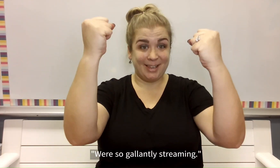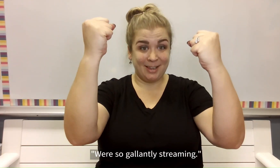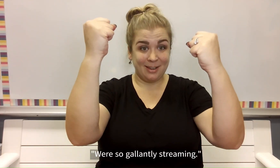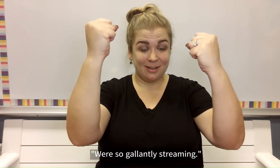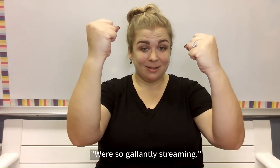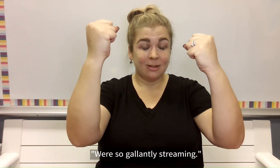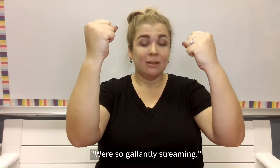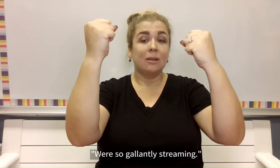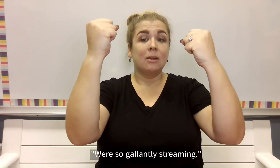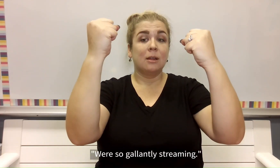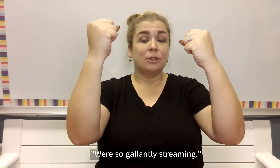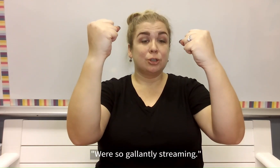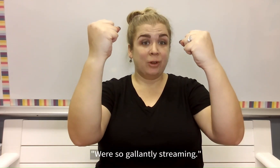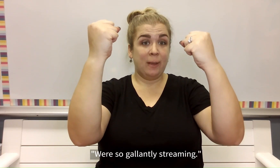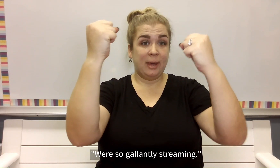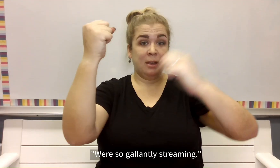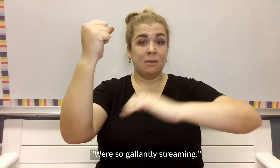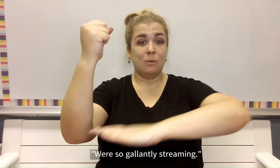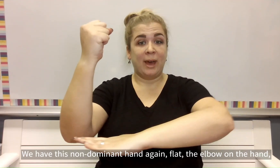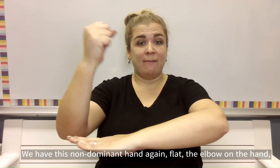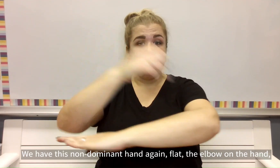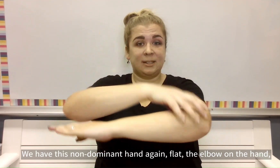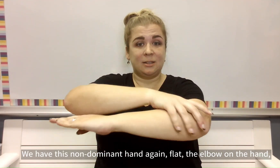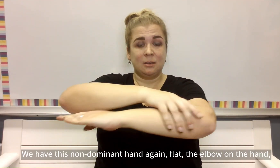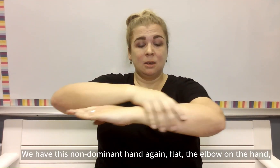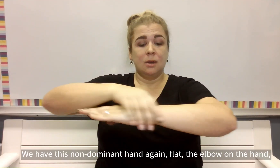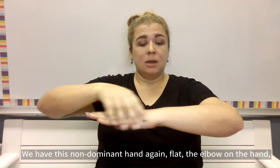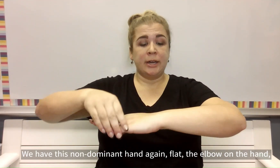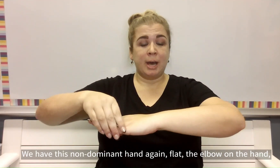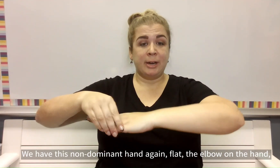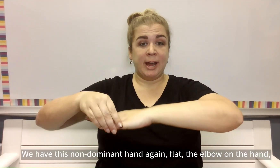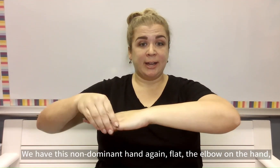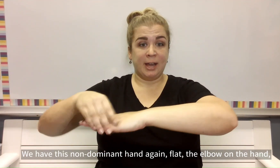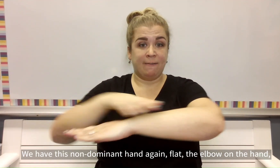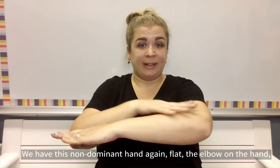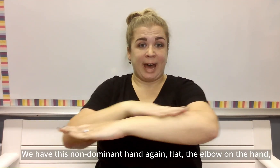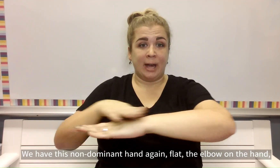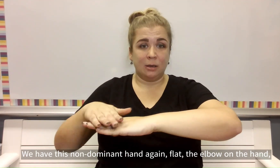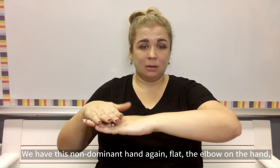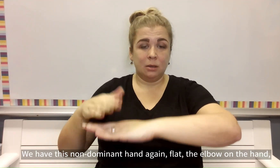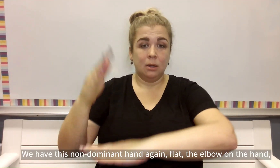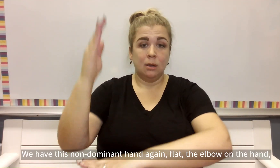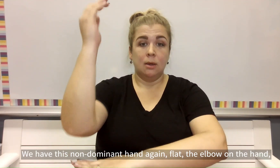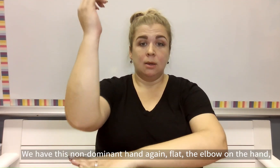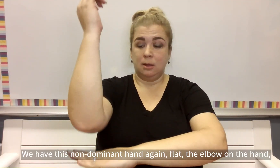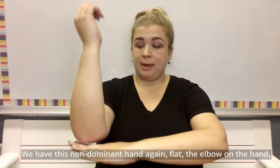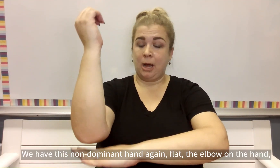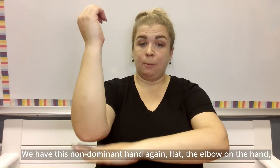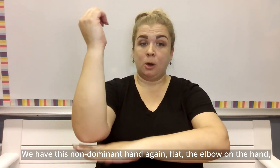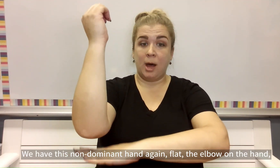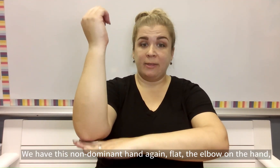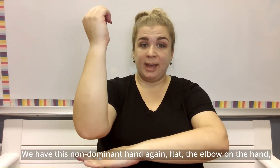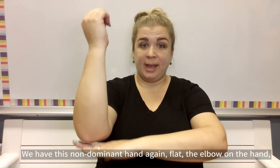gallantly streaming. We have this non-dominant hand again flat, the elbow on the